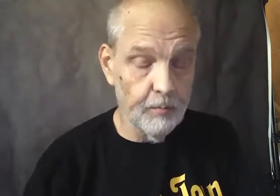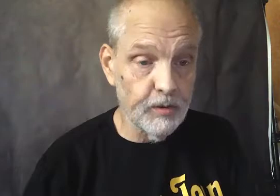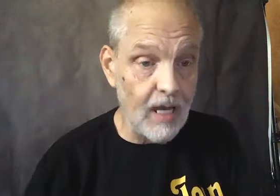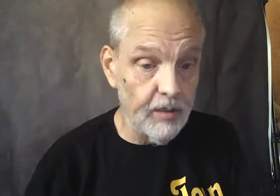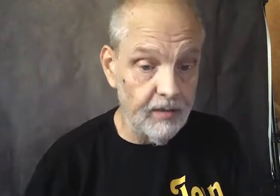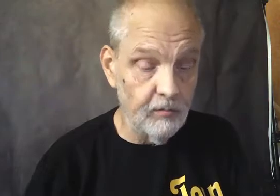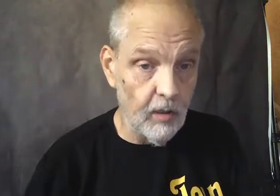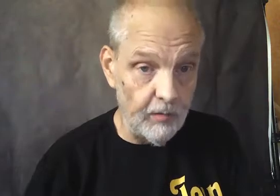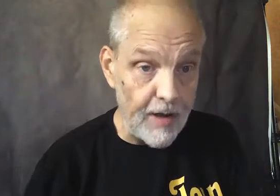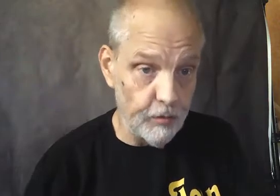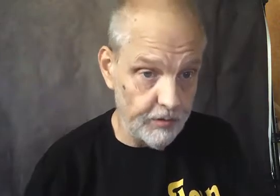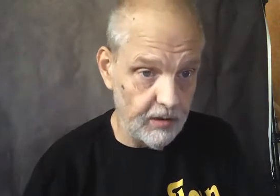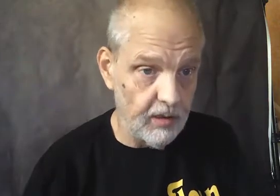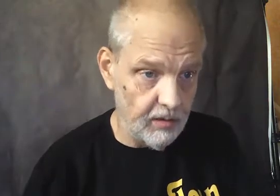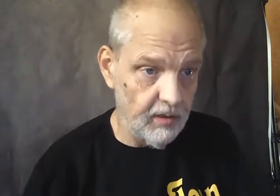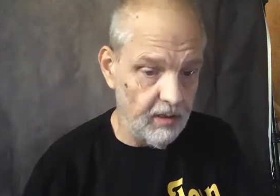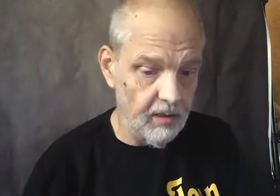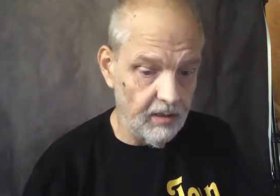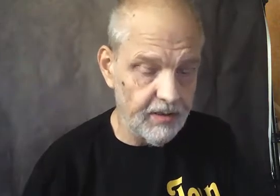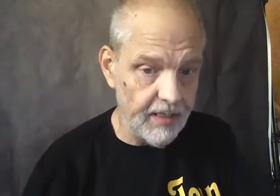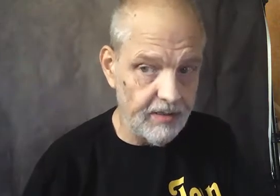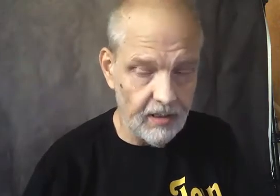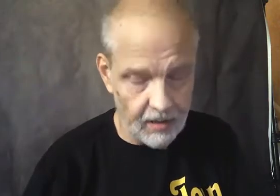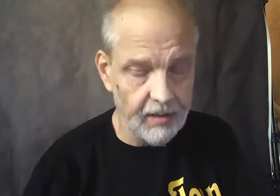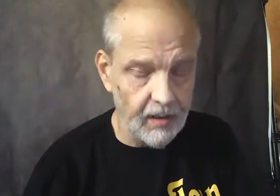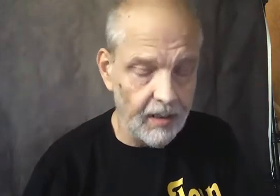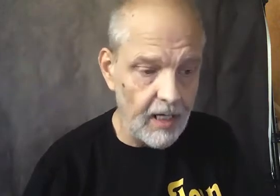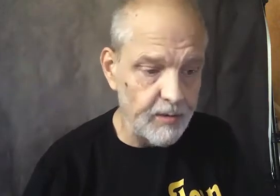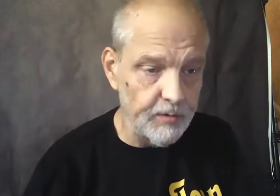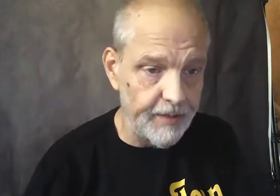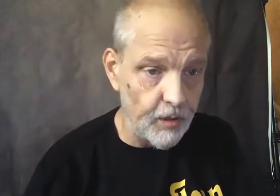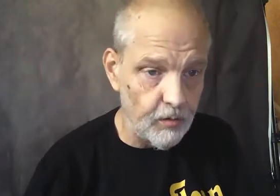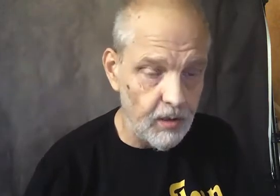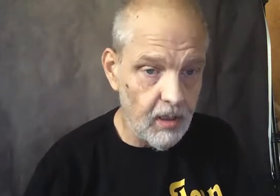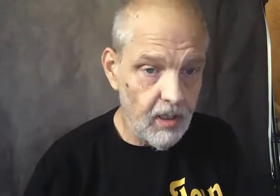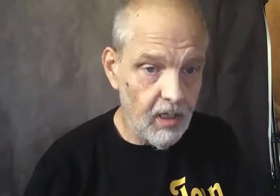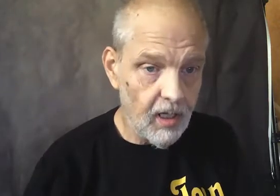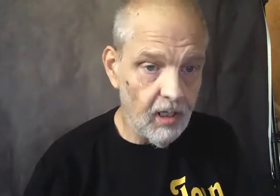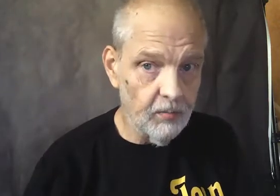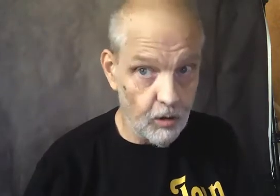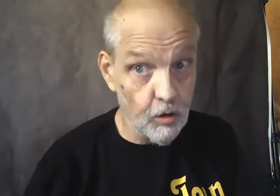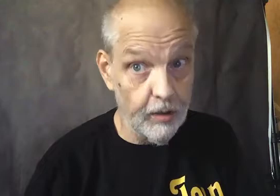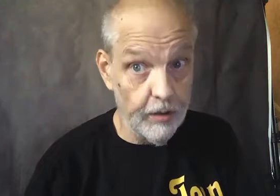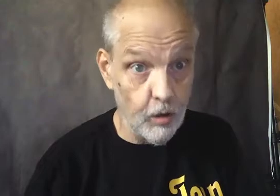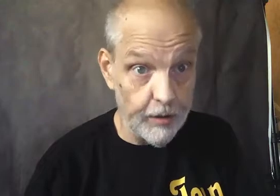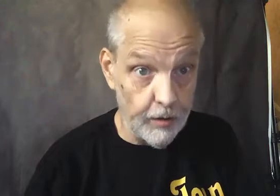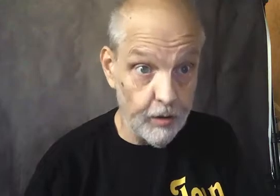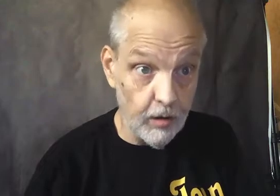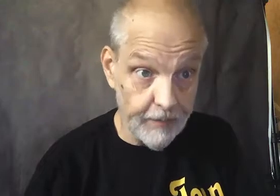put down in records, in this case, a lot of times it was video, early